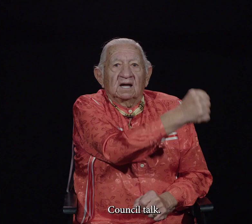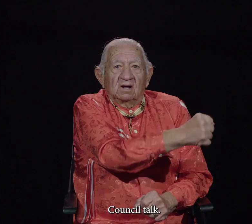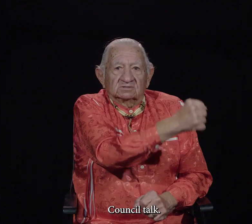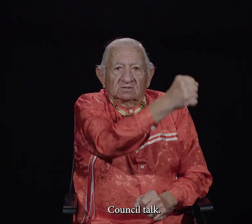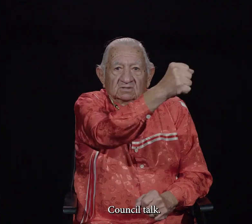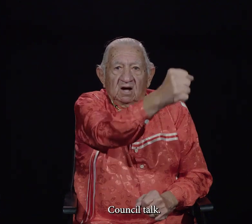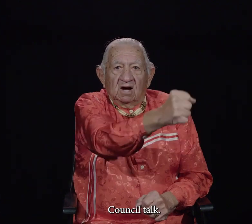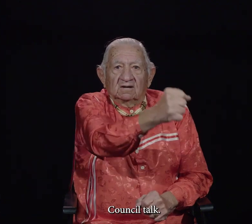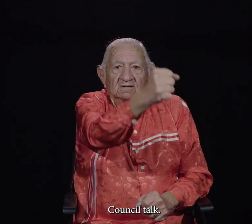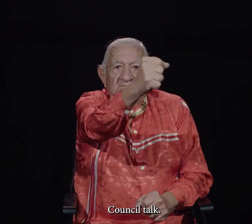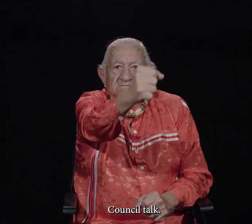council talk,